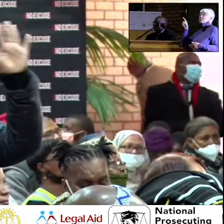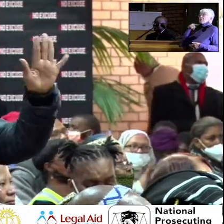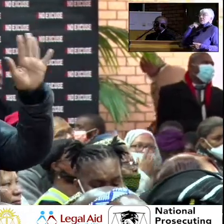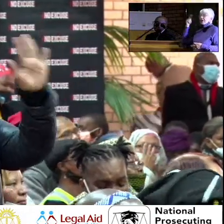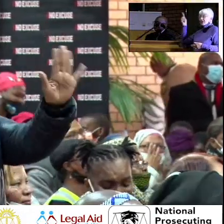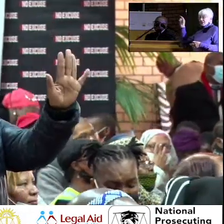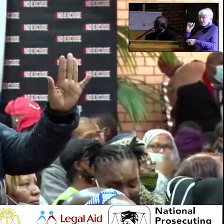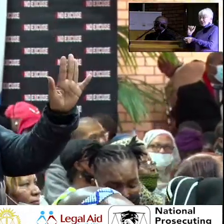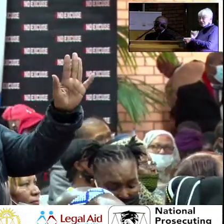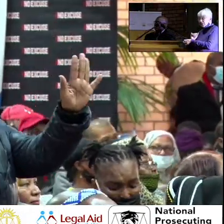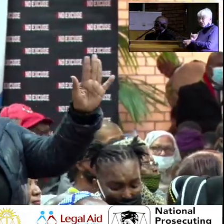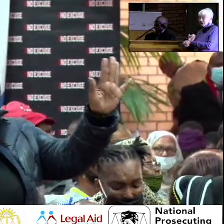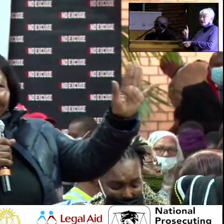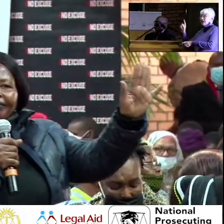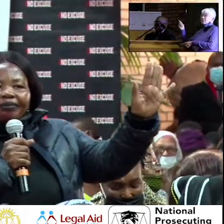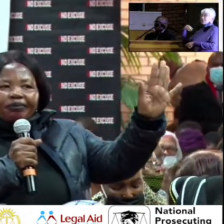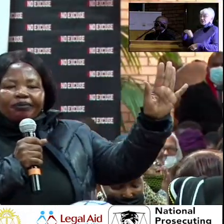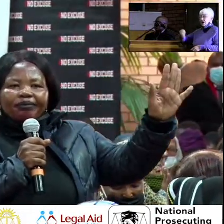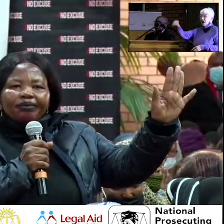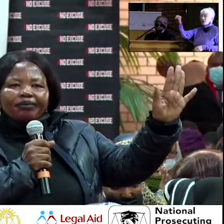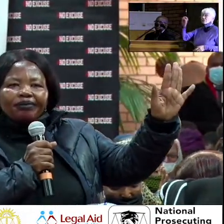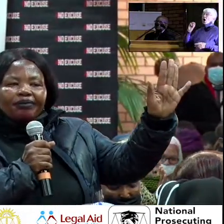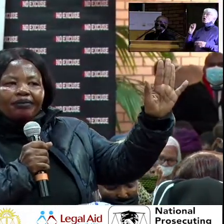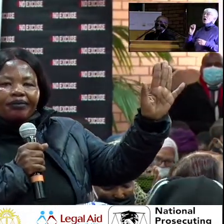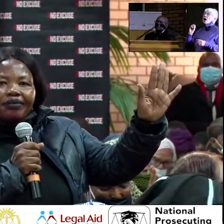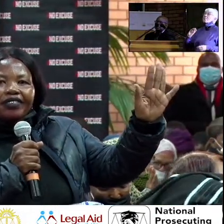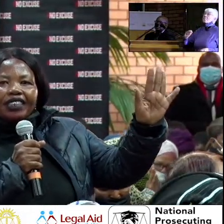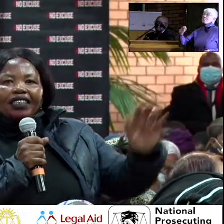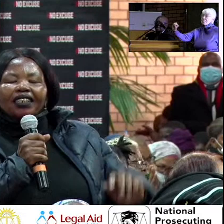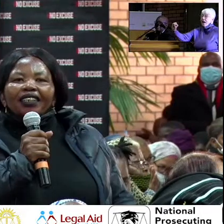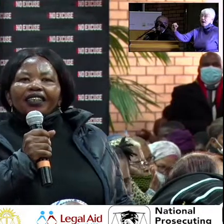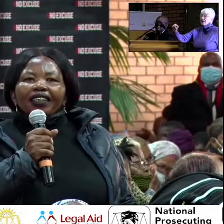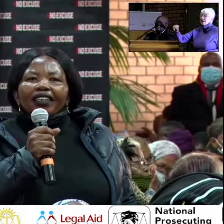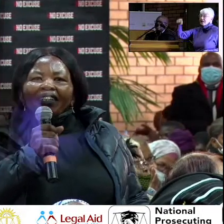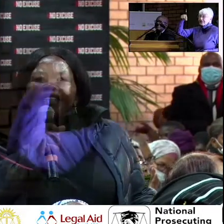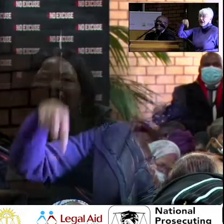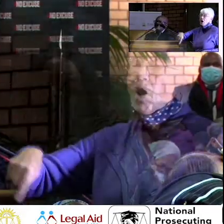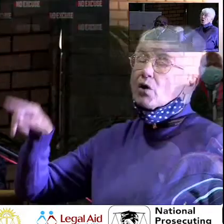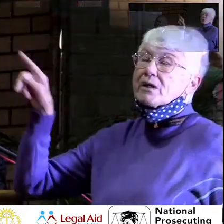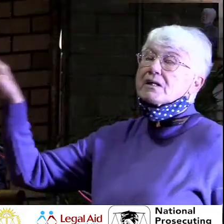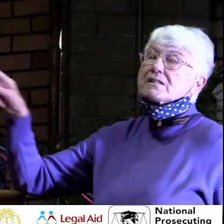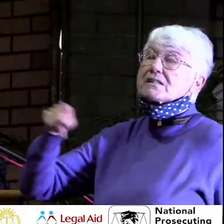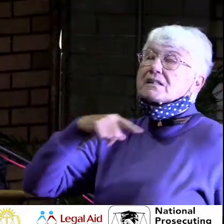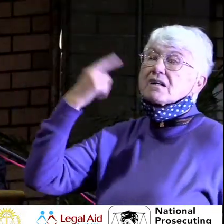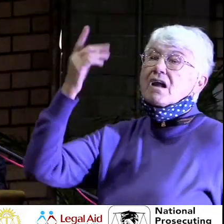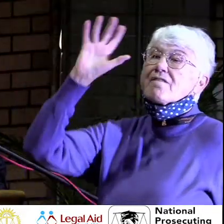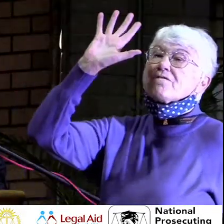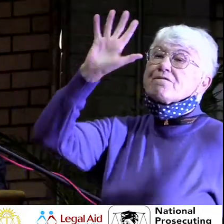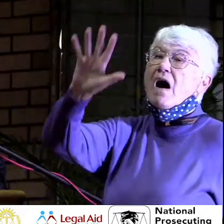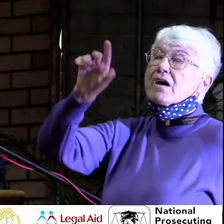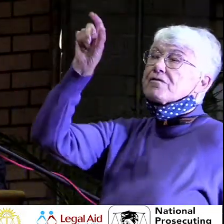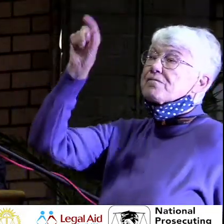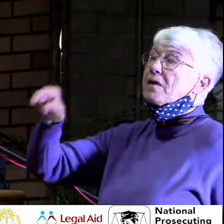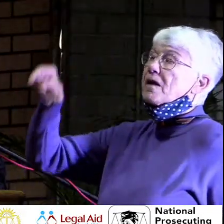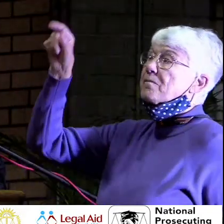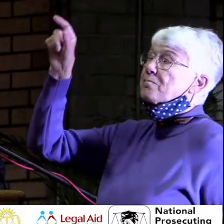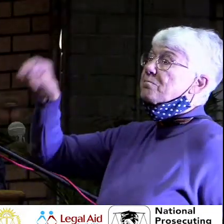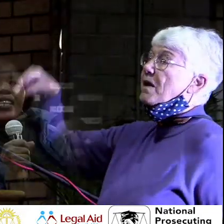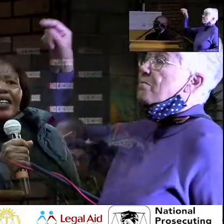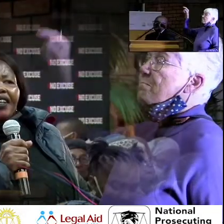He killed 5. Okay, Sisi, I think let's conclude. And